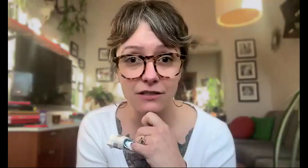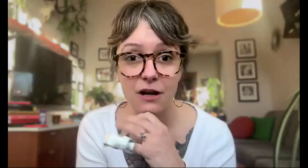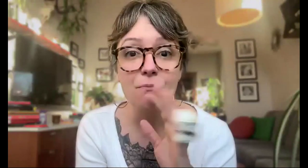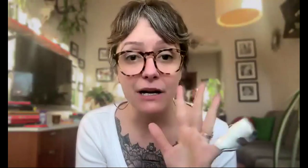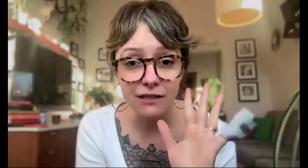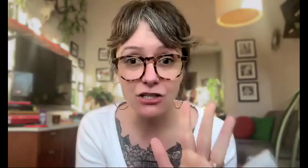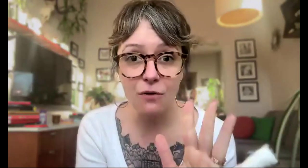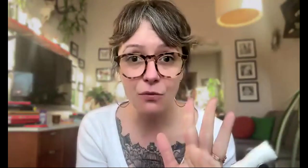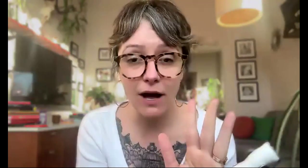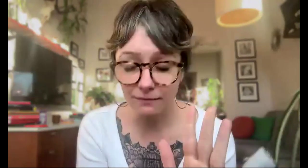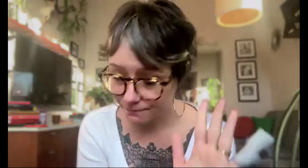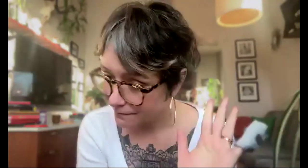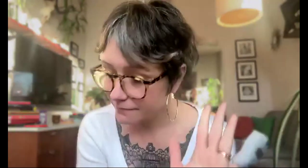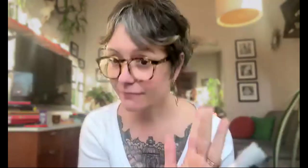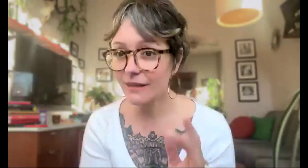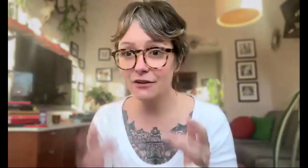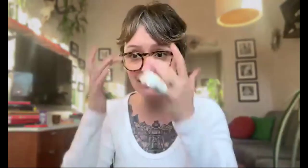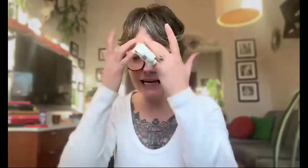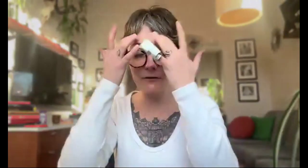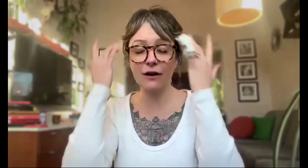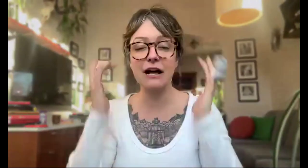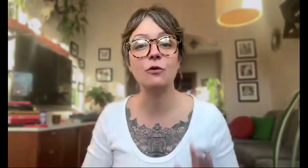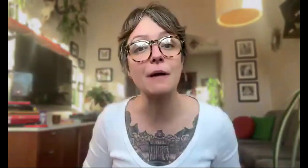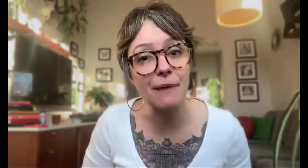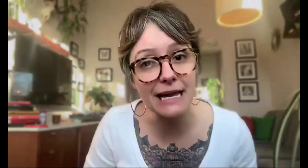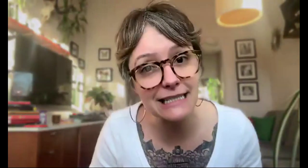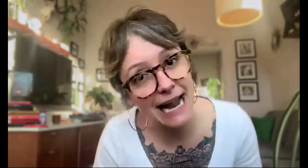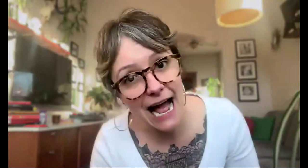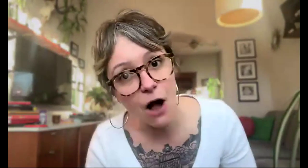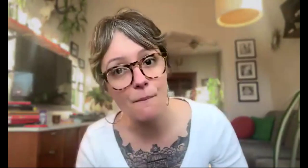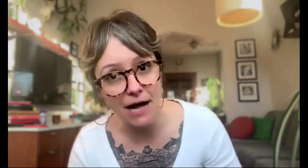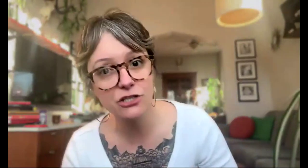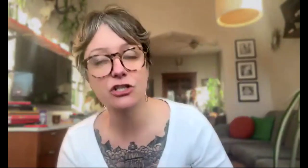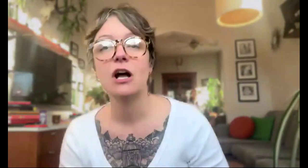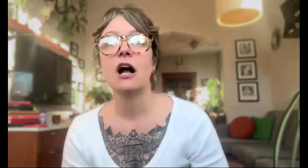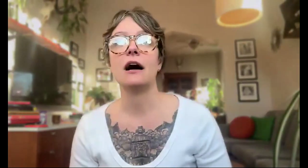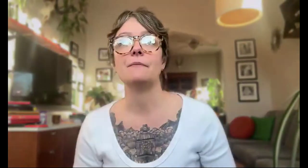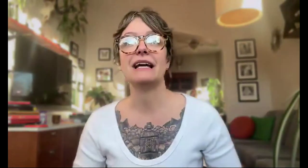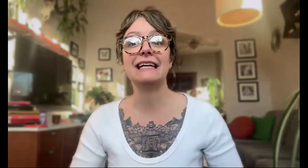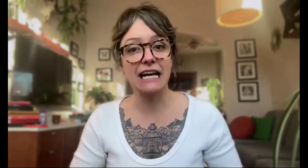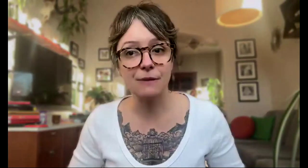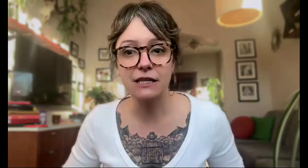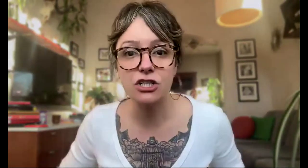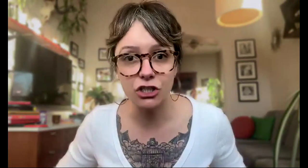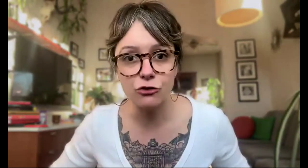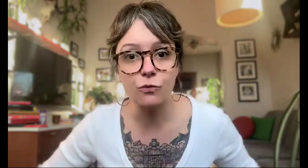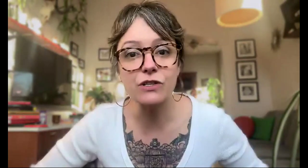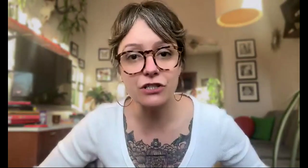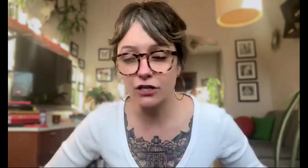words. But start with one, and you can take it from there, and you will be amazed at how much engagement the children will